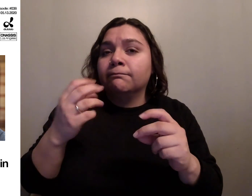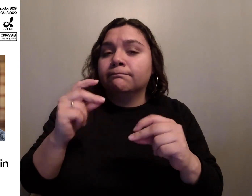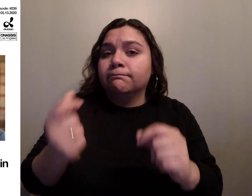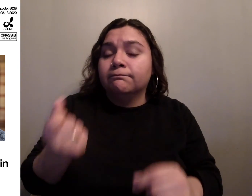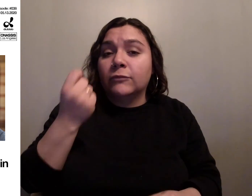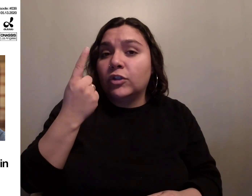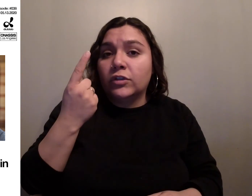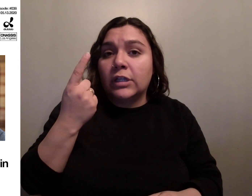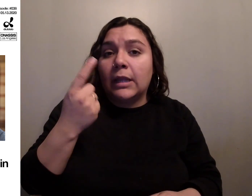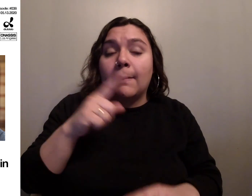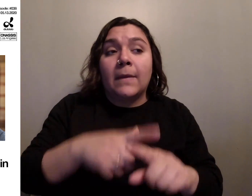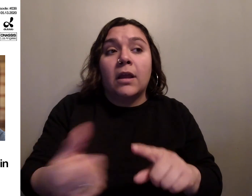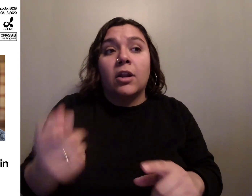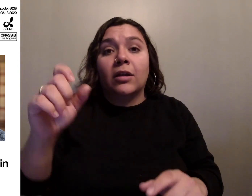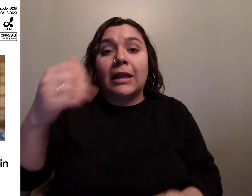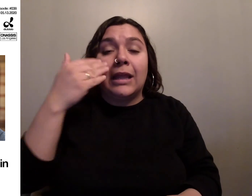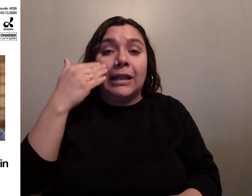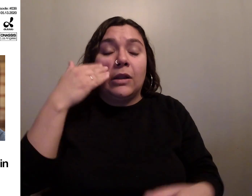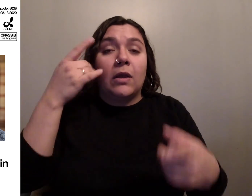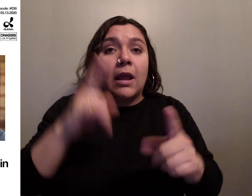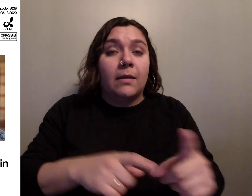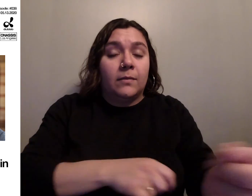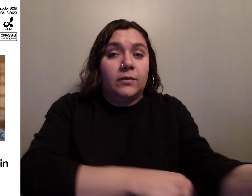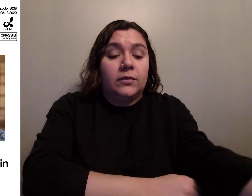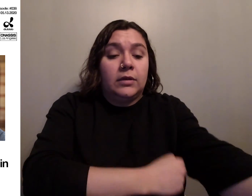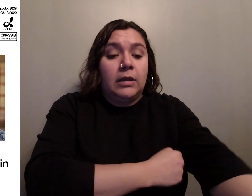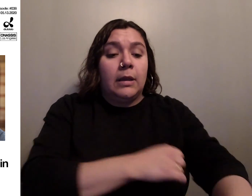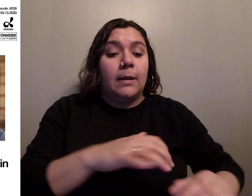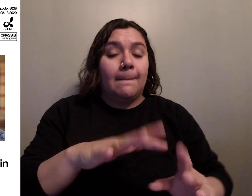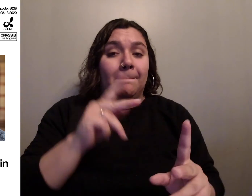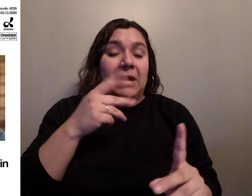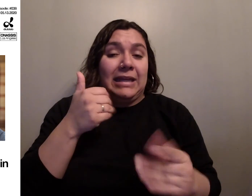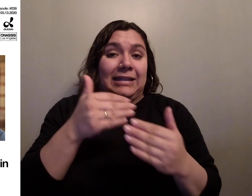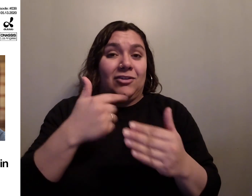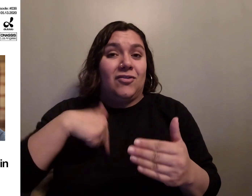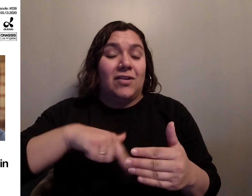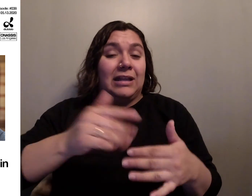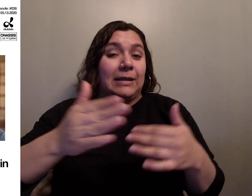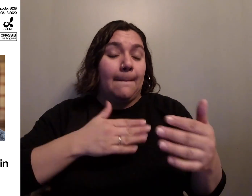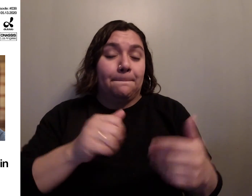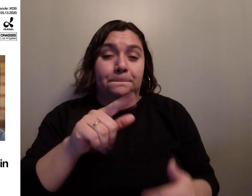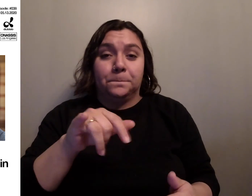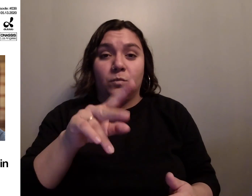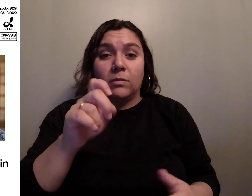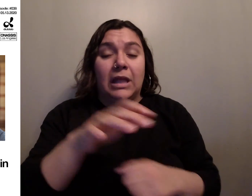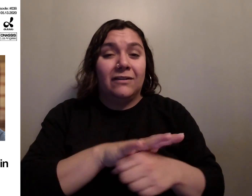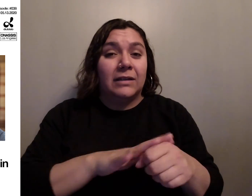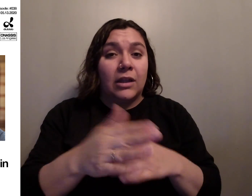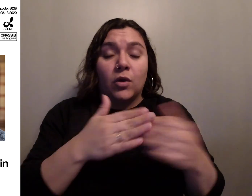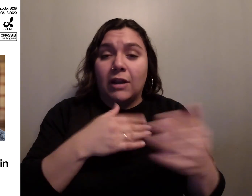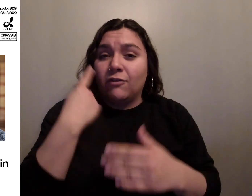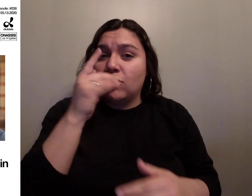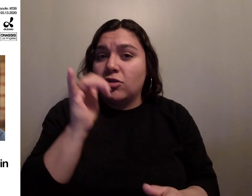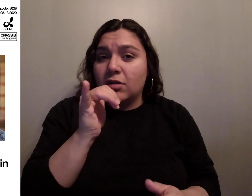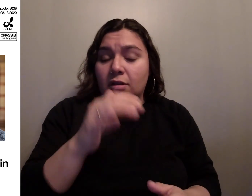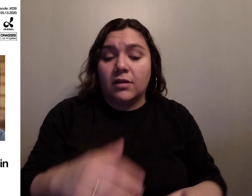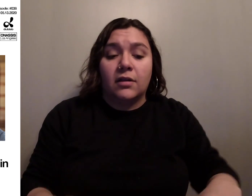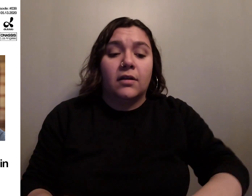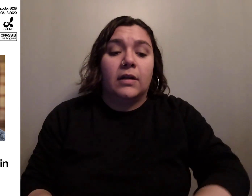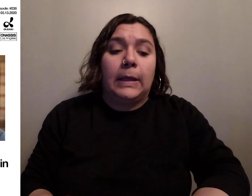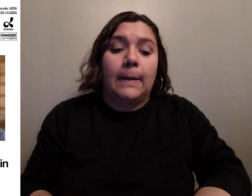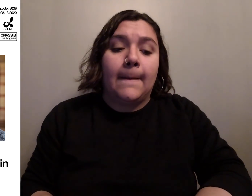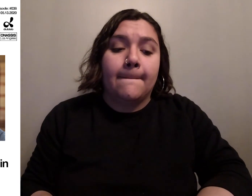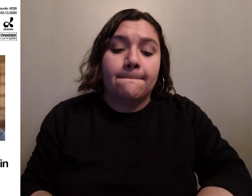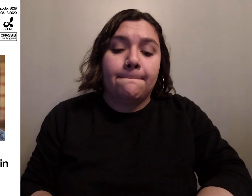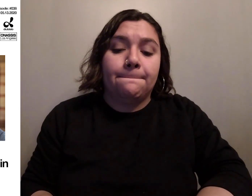now immediately proceed with, we can know that when it comes back towards us in live space, in whatever